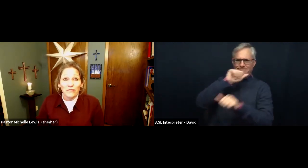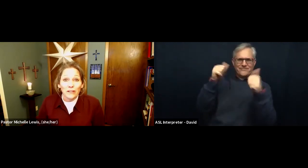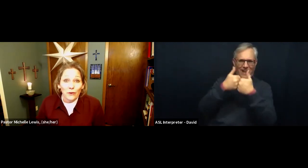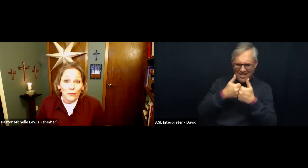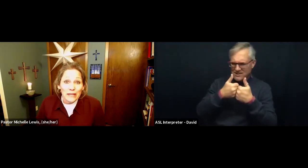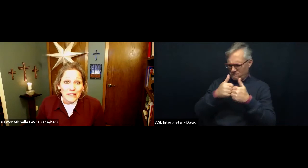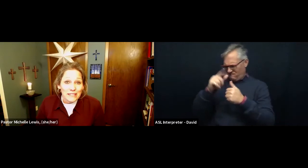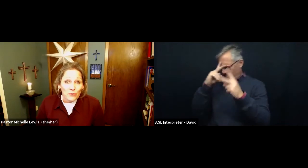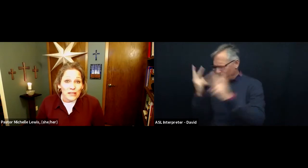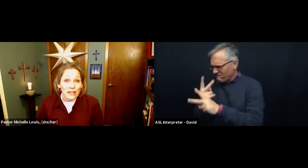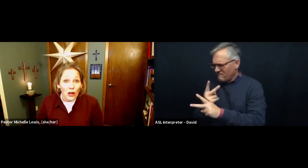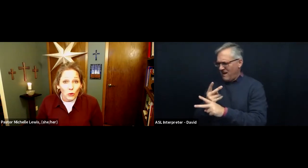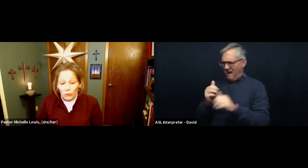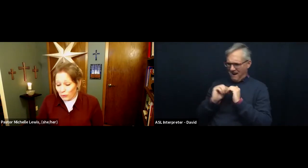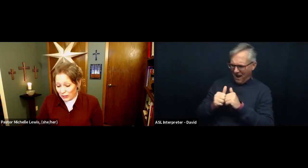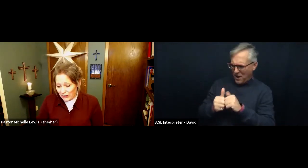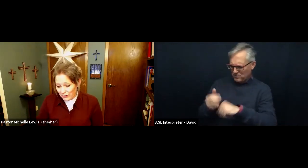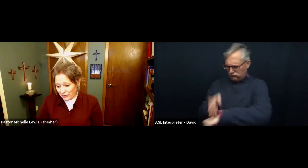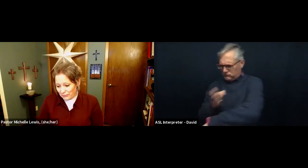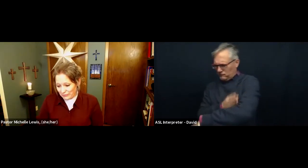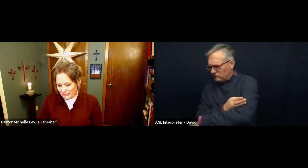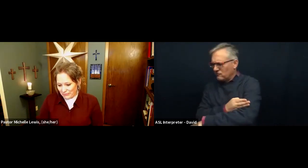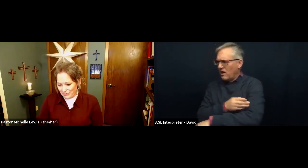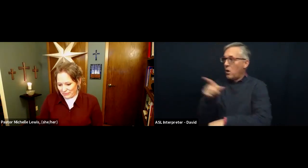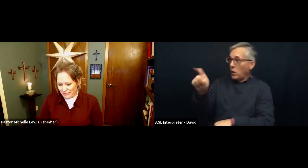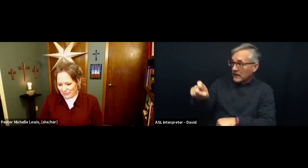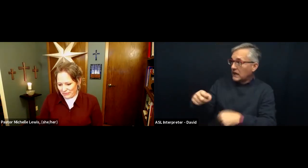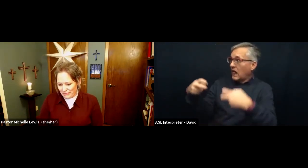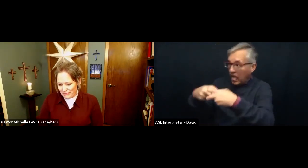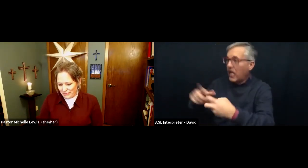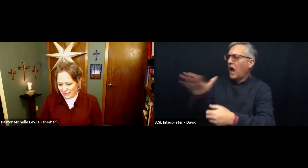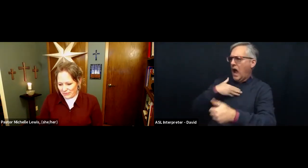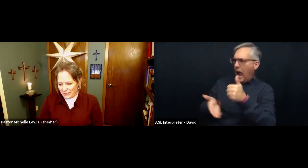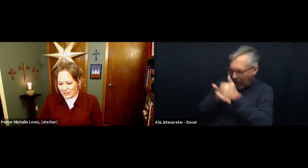can figure out ways that we can help one another.